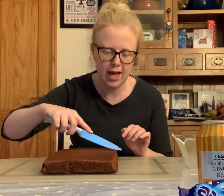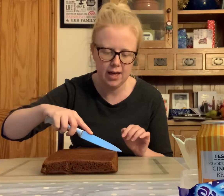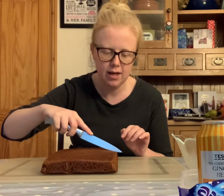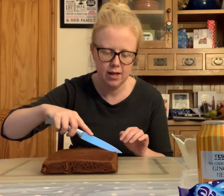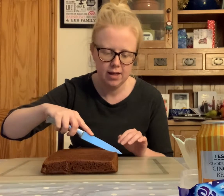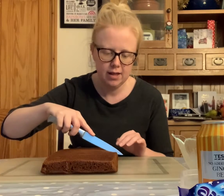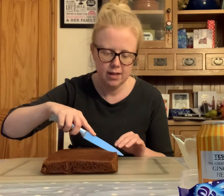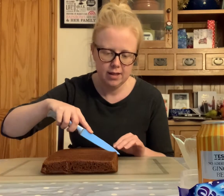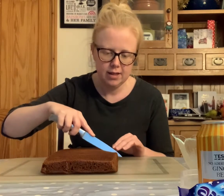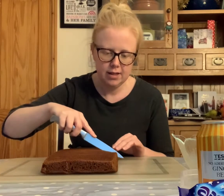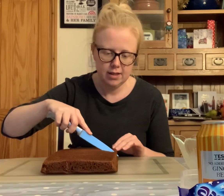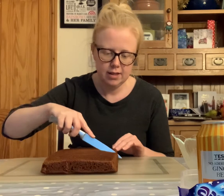okay?